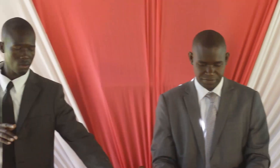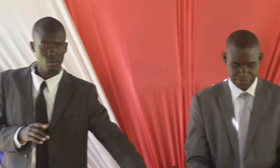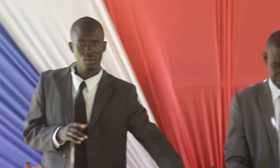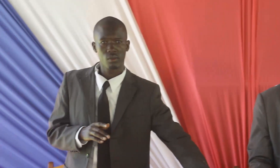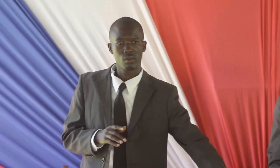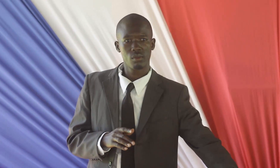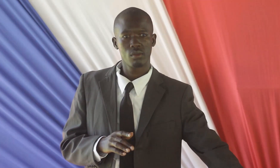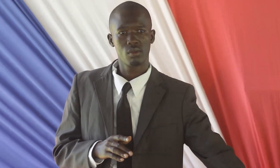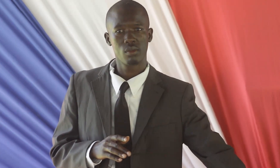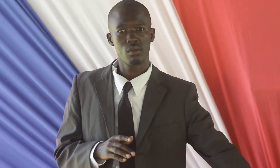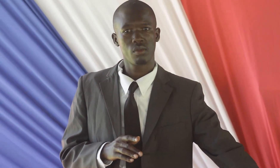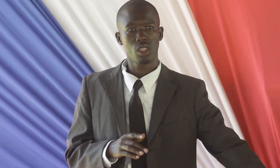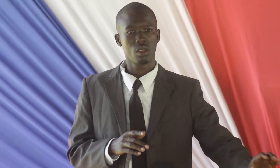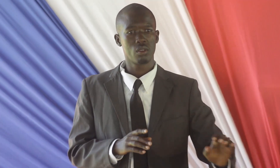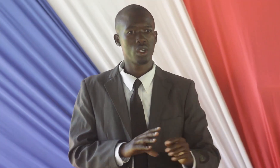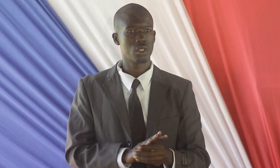Chapter 6.